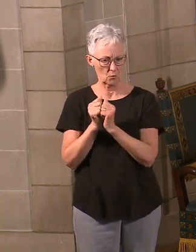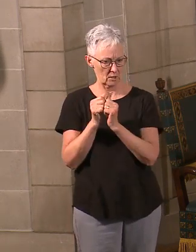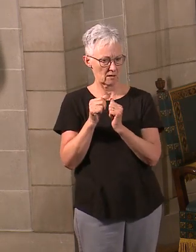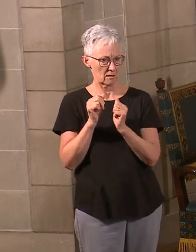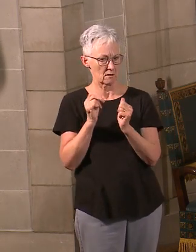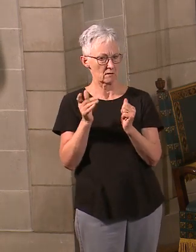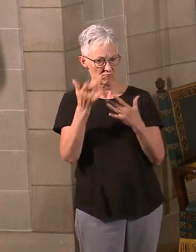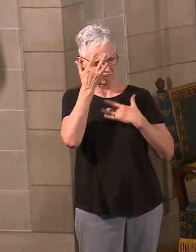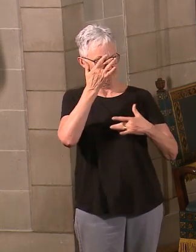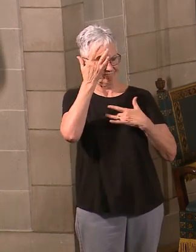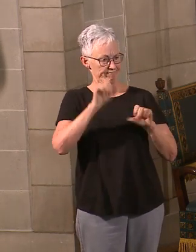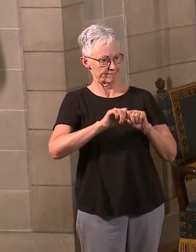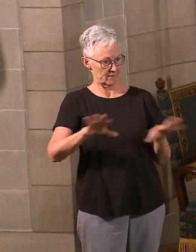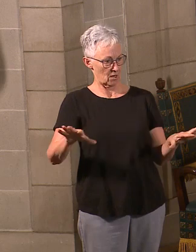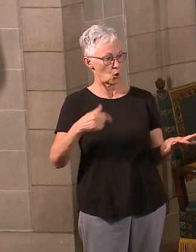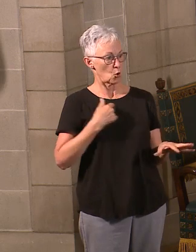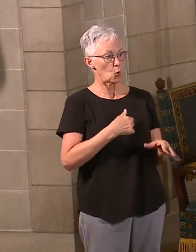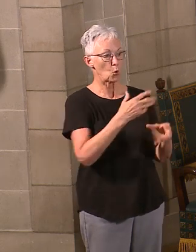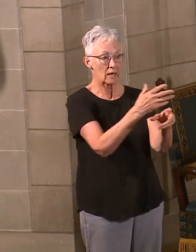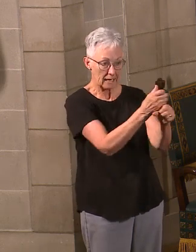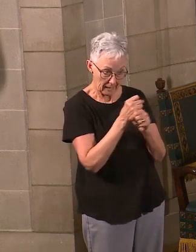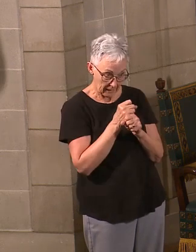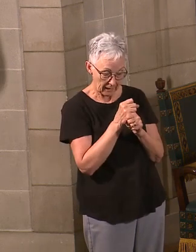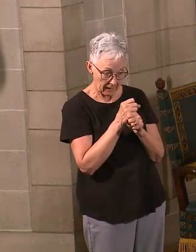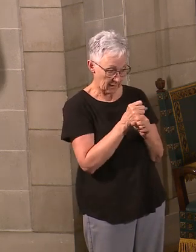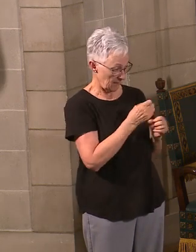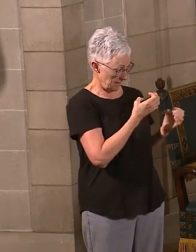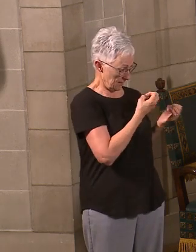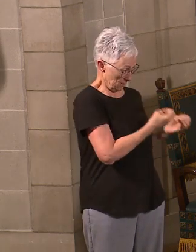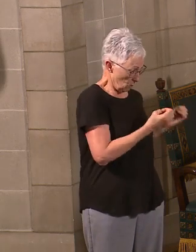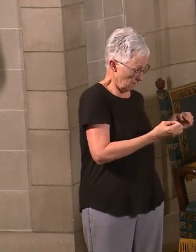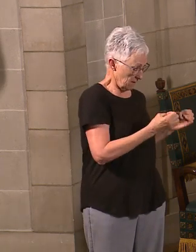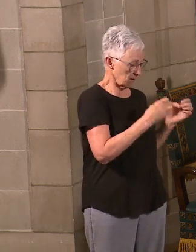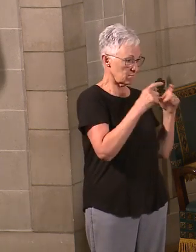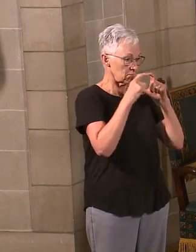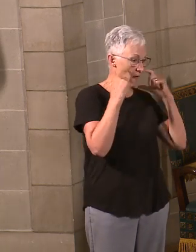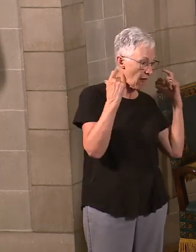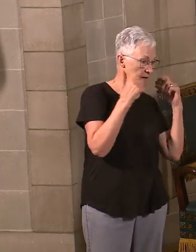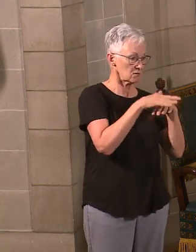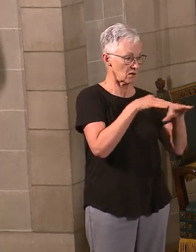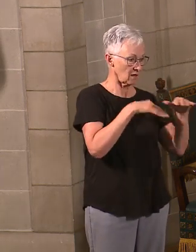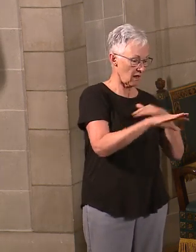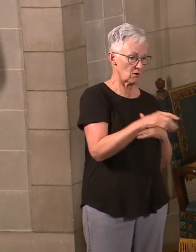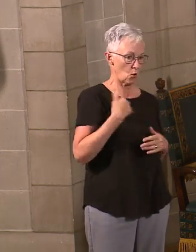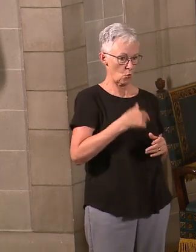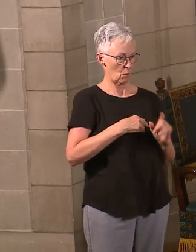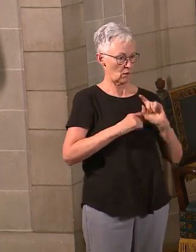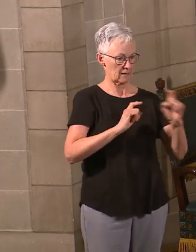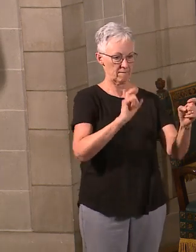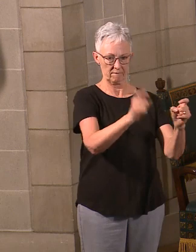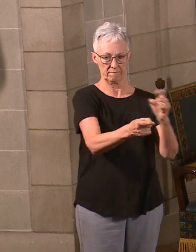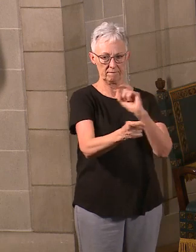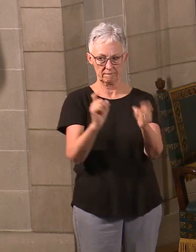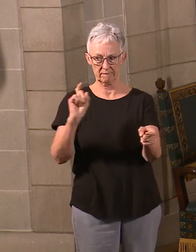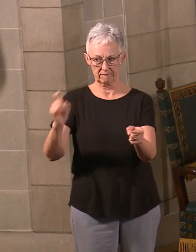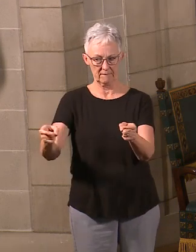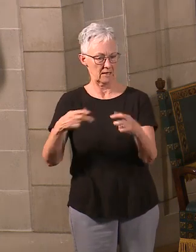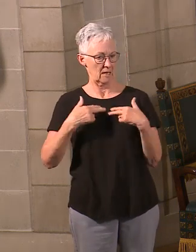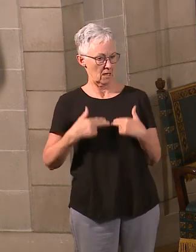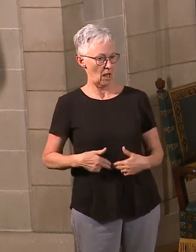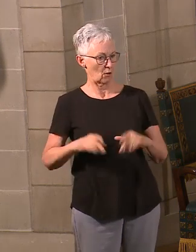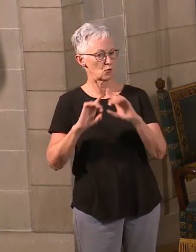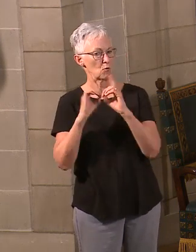as we receive that PPE in, we're going to redistribute that back out to the local public health departments to be able, so they can